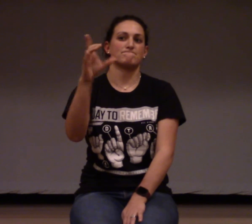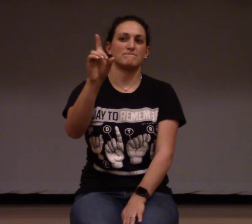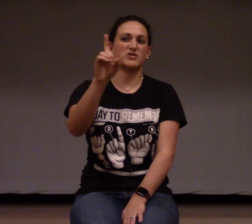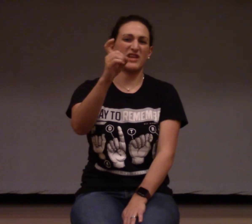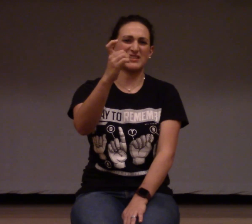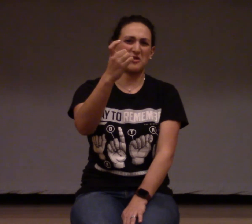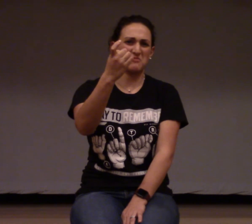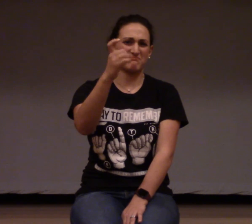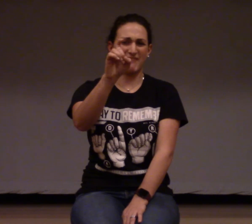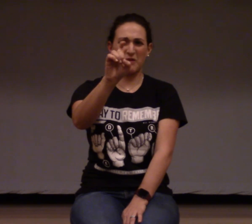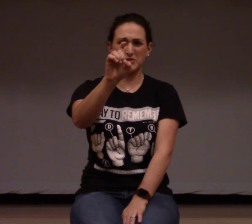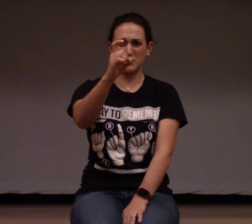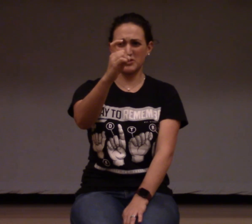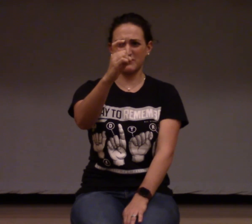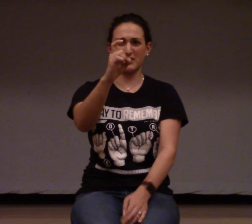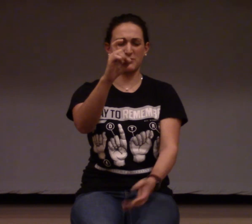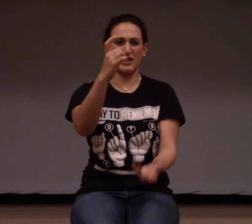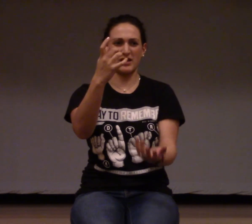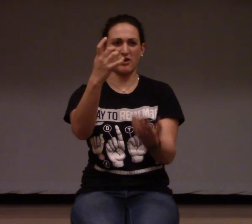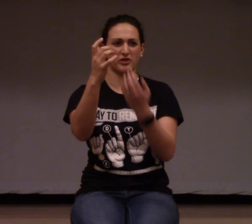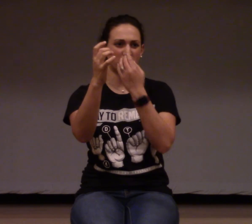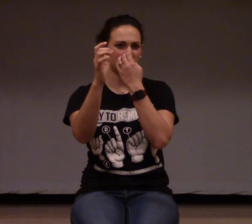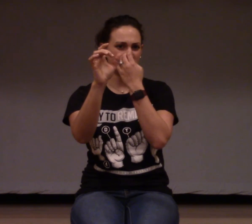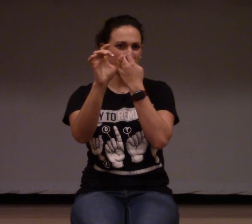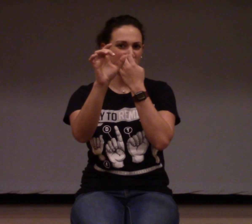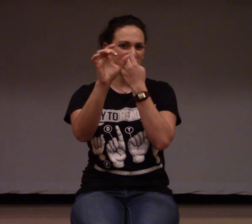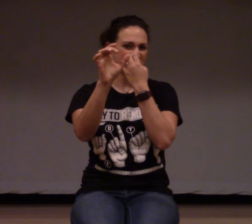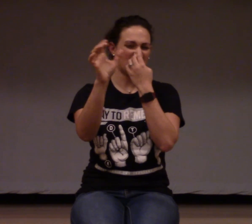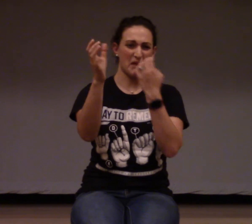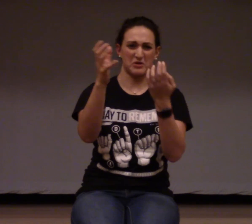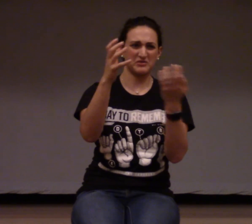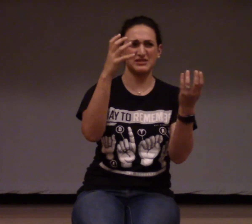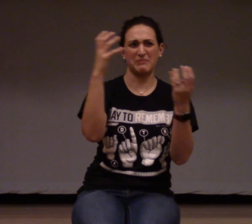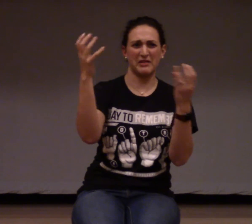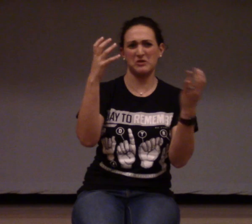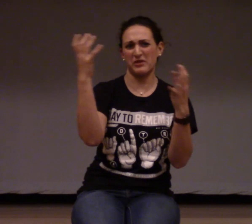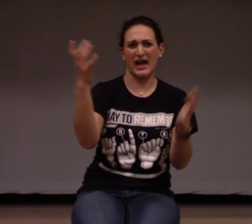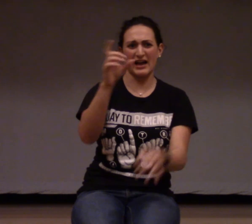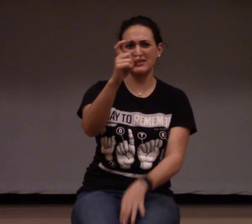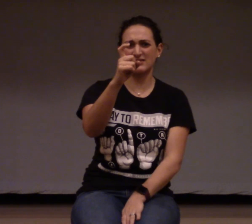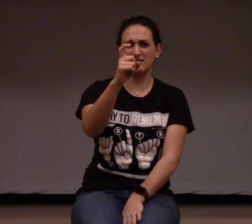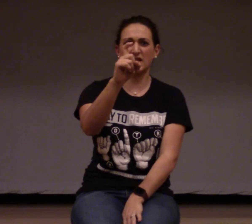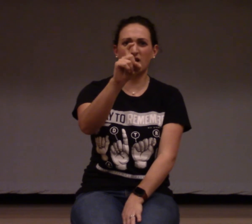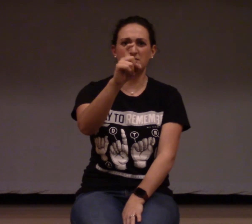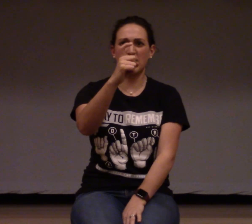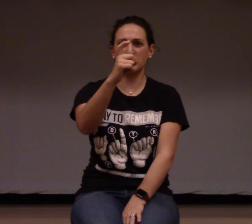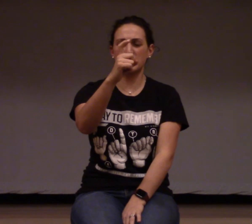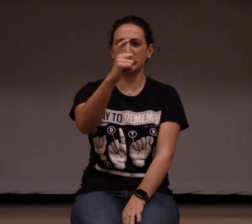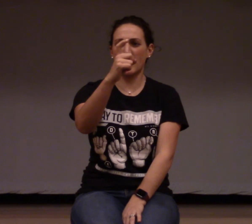So that's how I would do it, just because with any other time you're spelling with X, it comes out to the side.